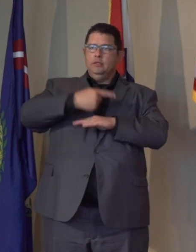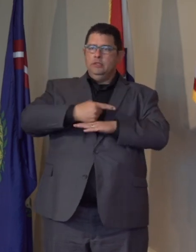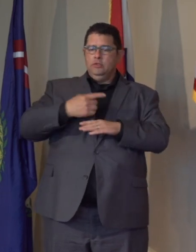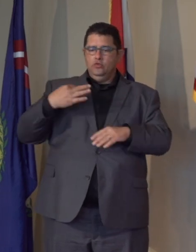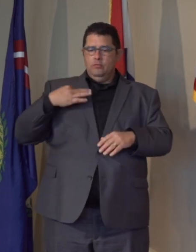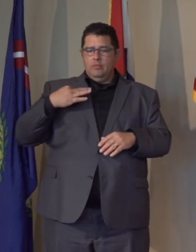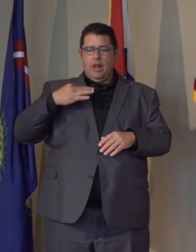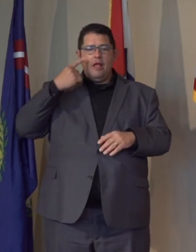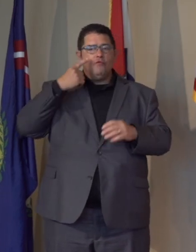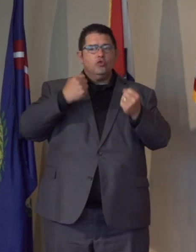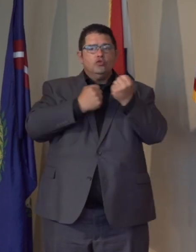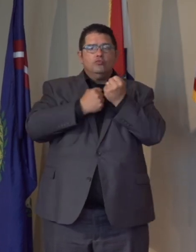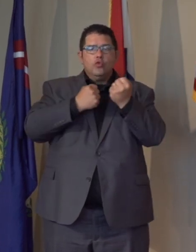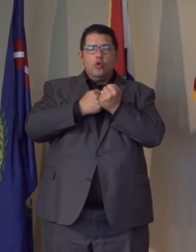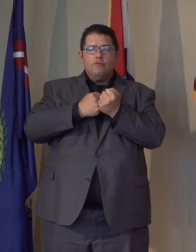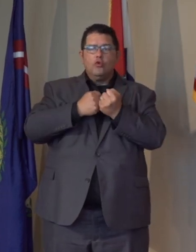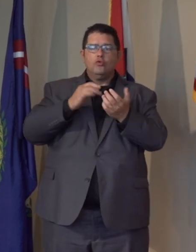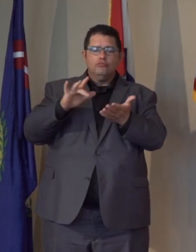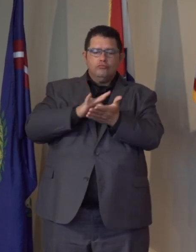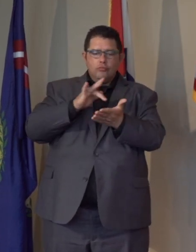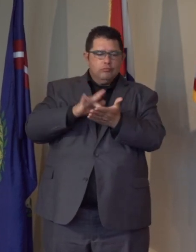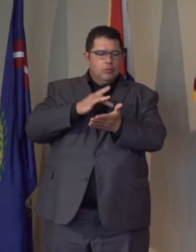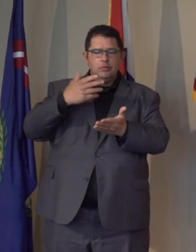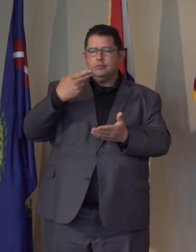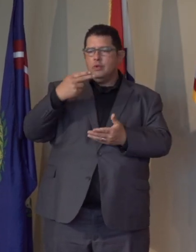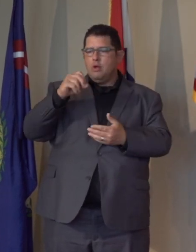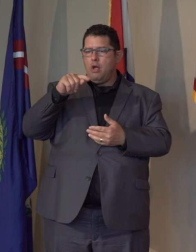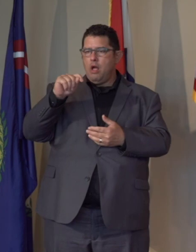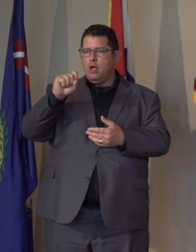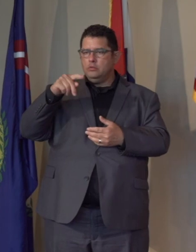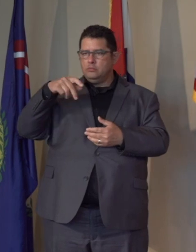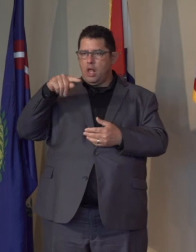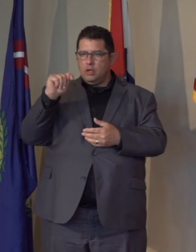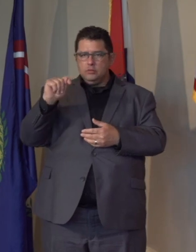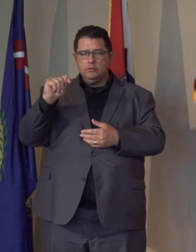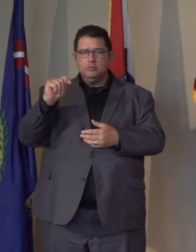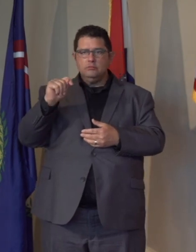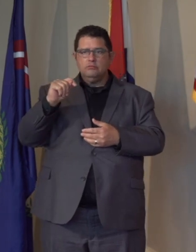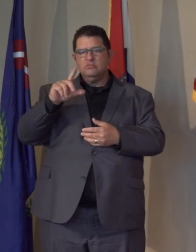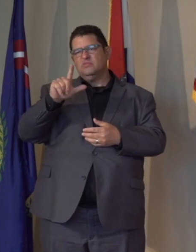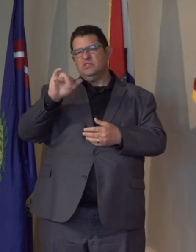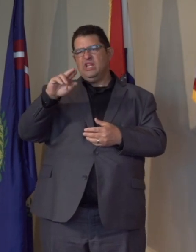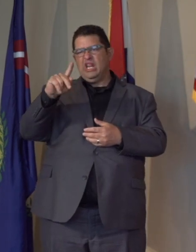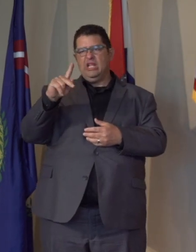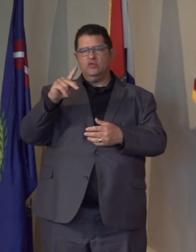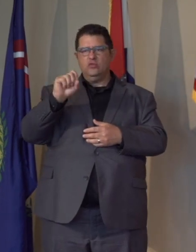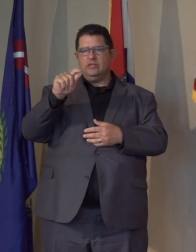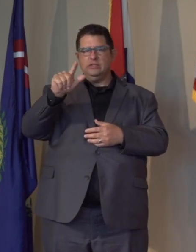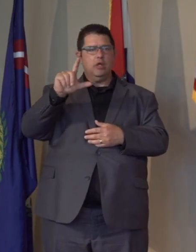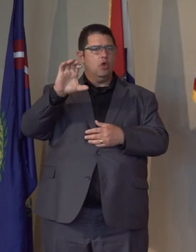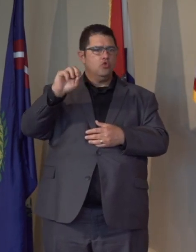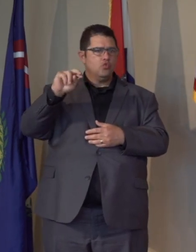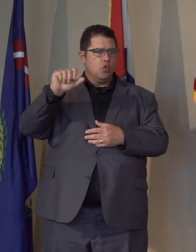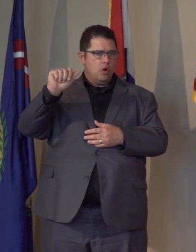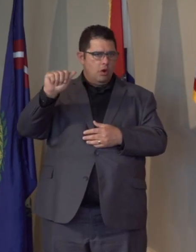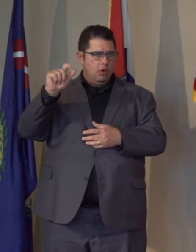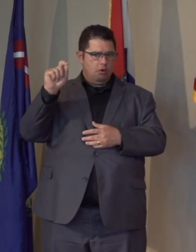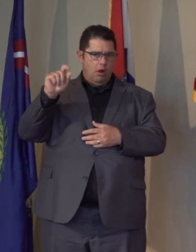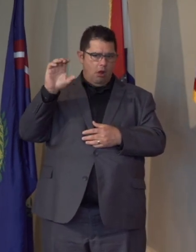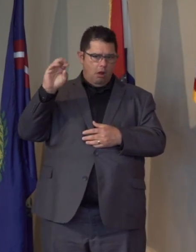for support for Chromebooks and hotspots. There's a link available at stlcorona.com, but we would encourage